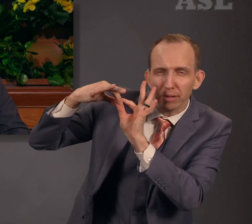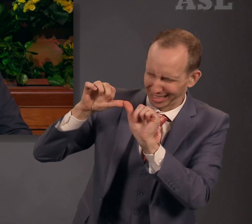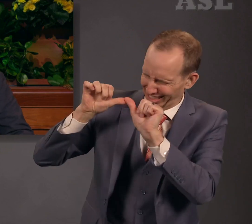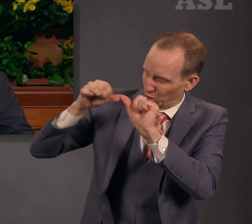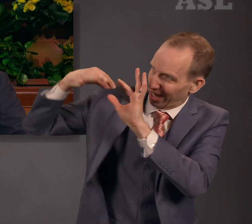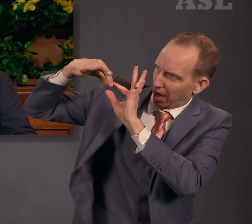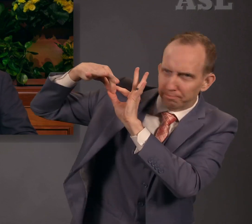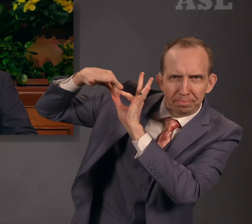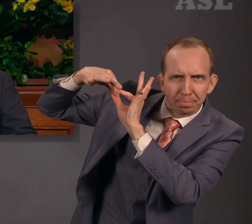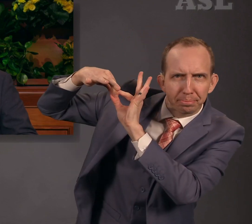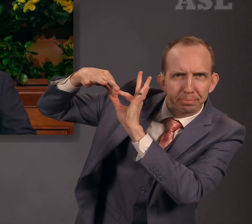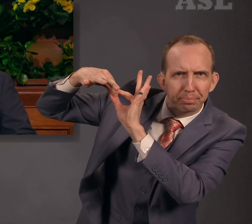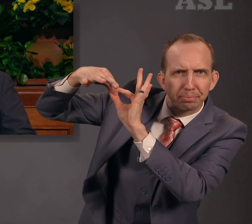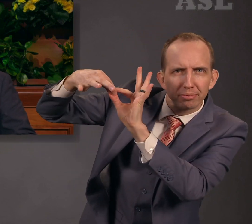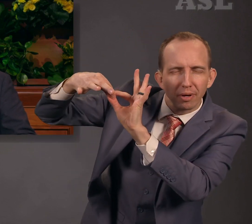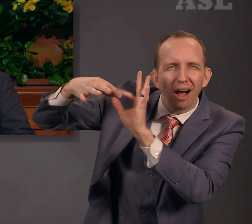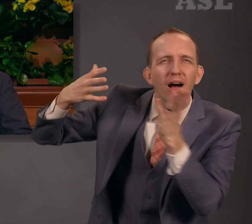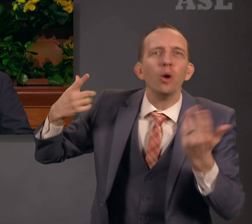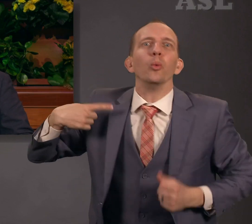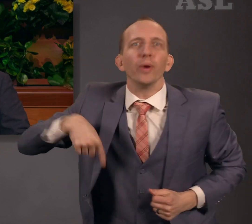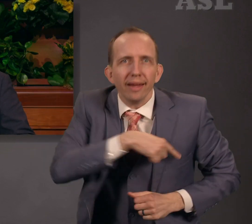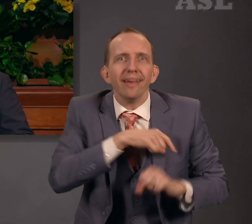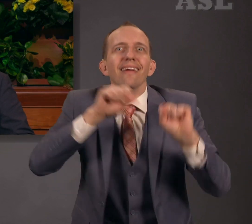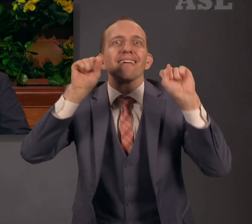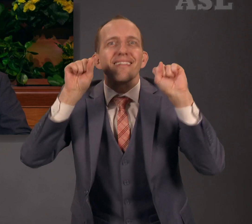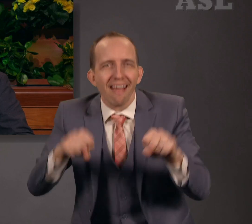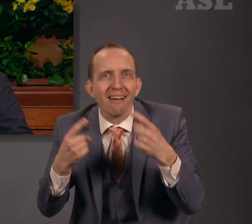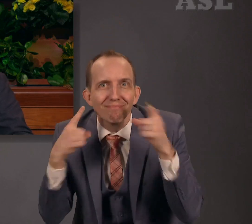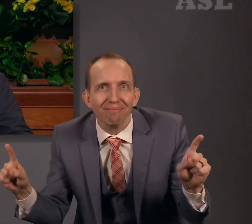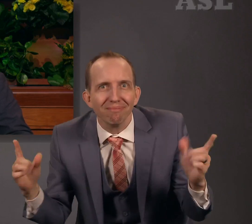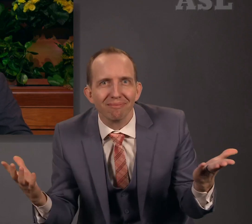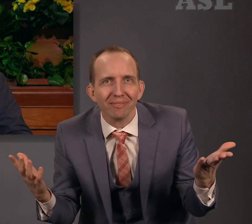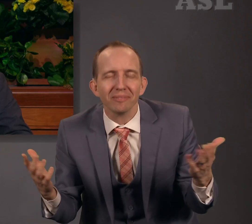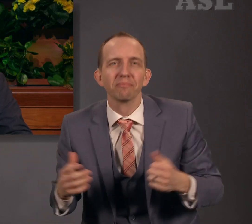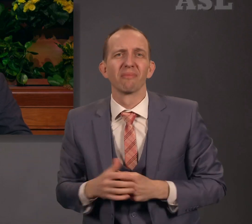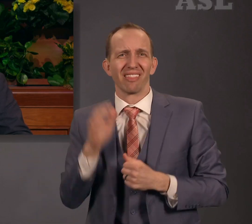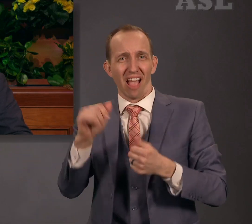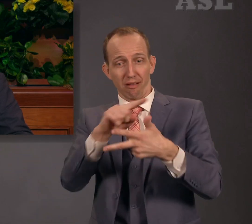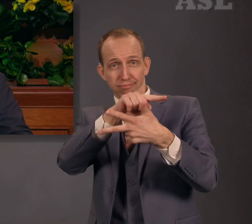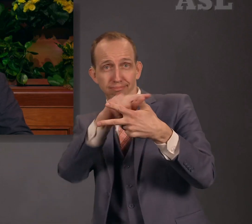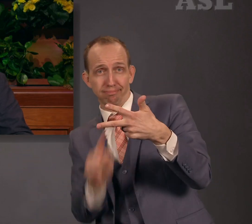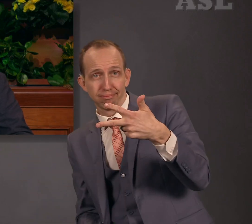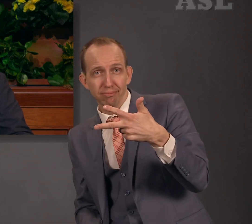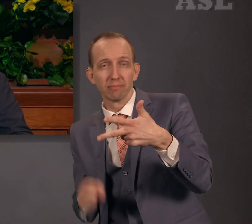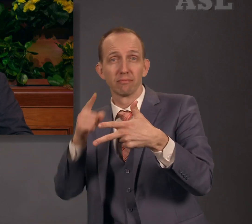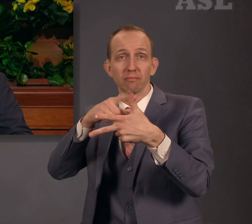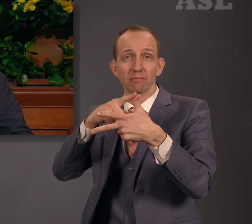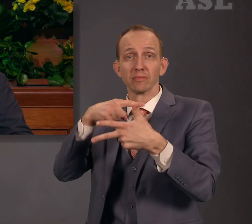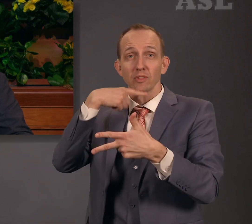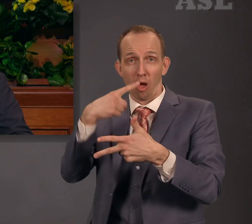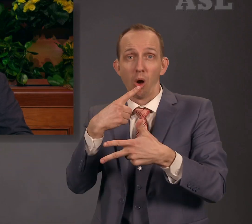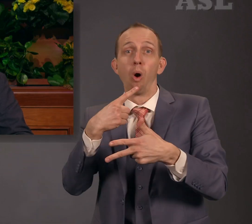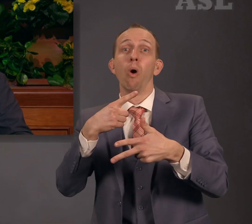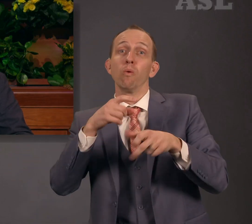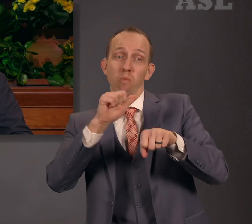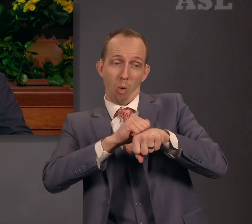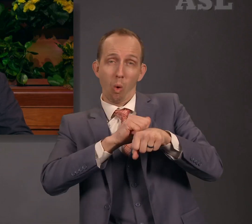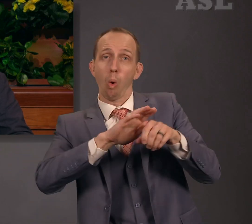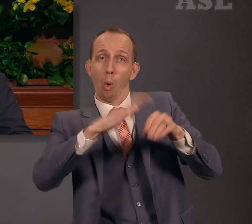covenants. We can do this. Take away the stone. Come forth. Loose him and let him